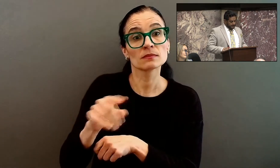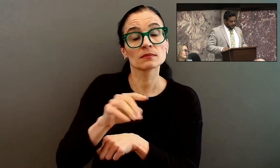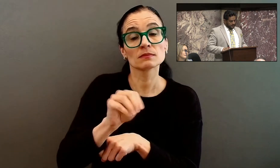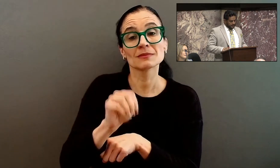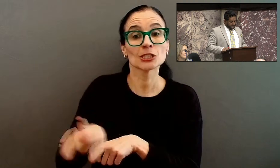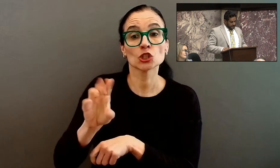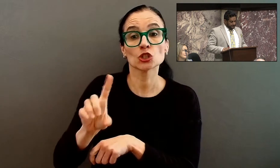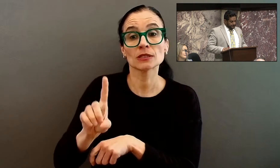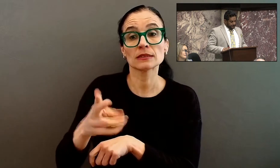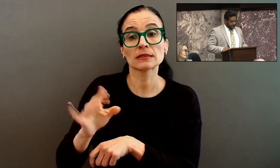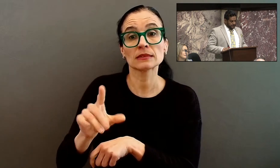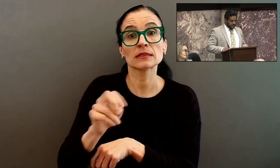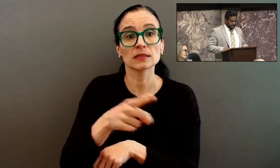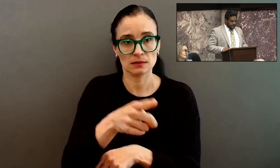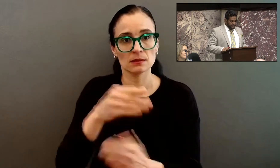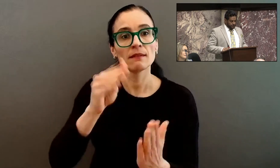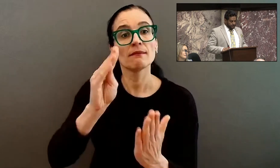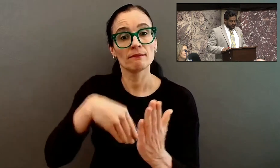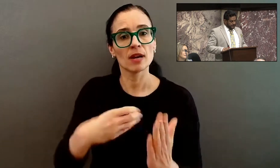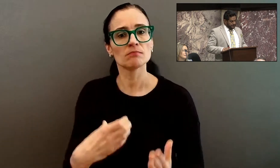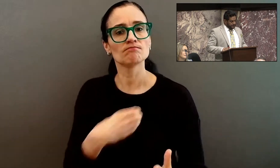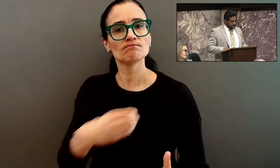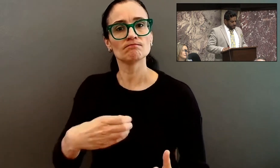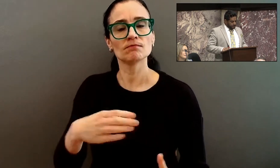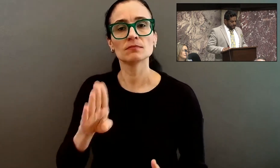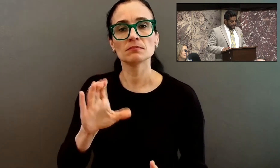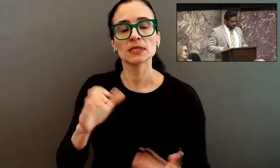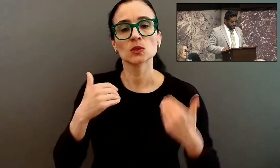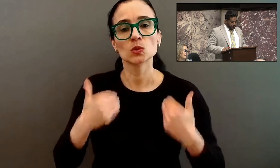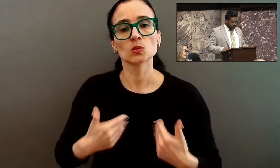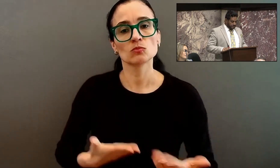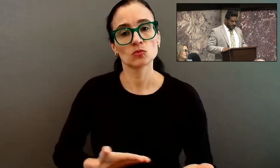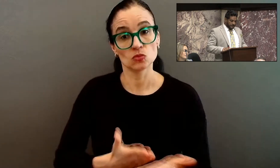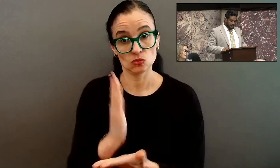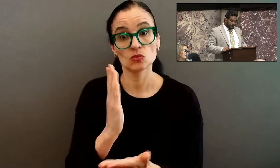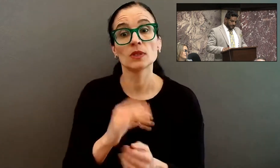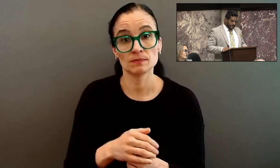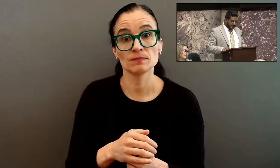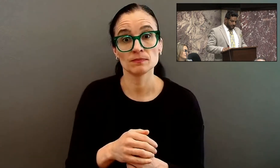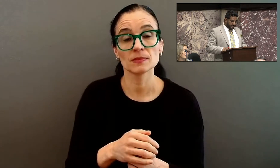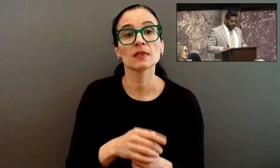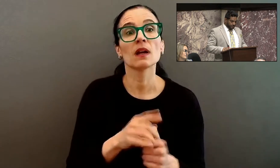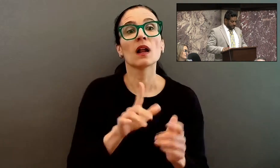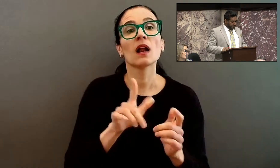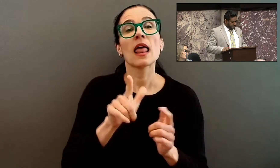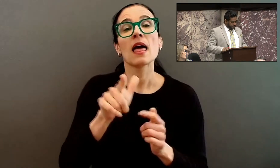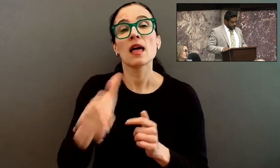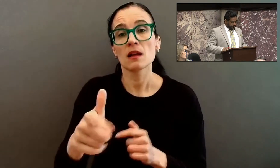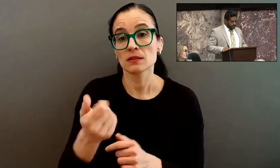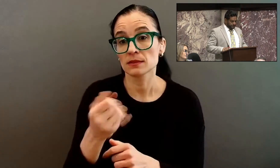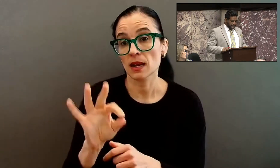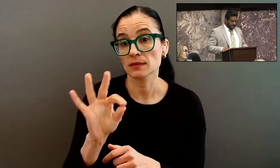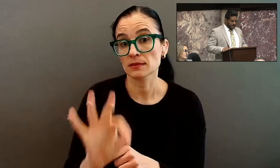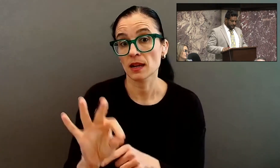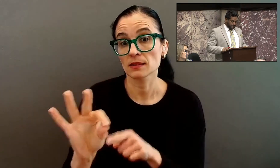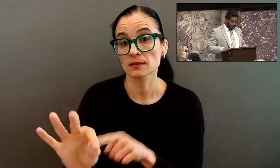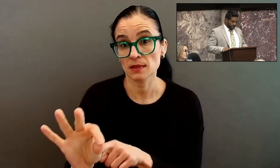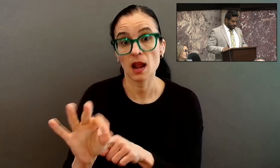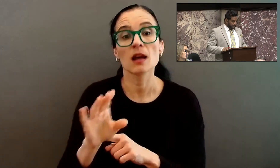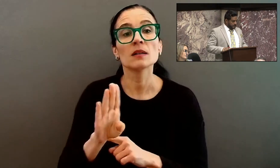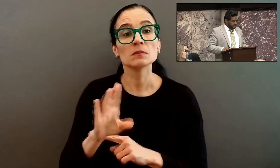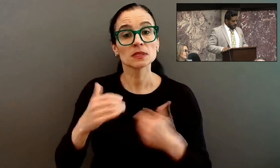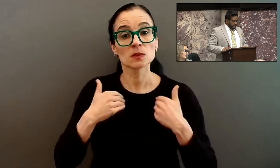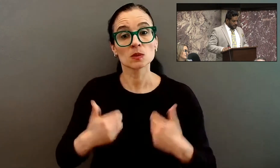in 1999, the BC Human Rights Commission ordered the BC government to amend the motorcycle helmet